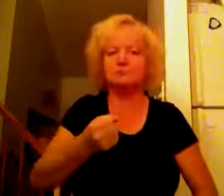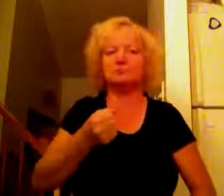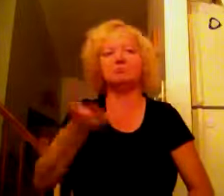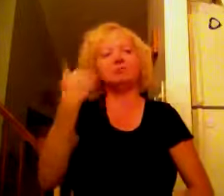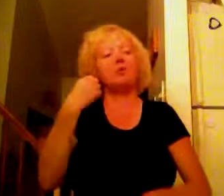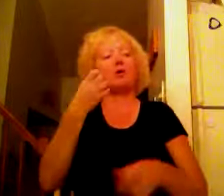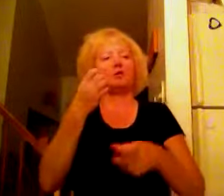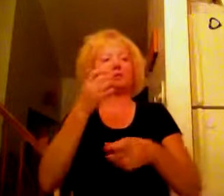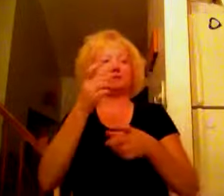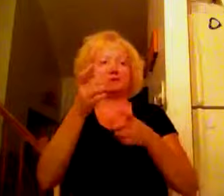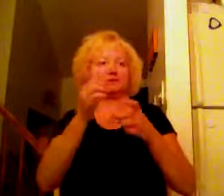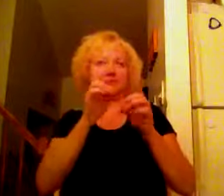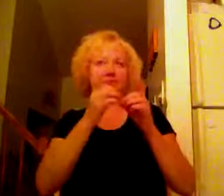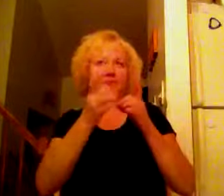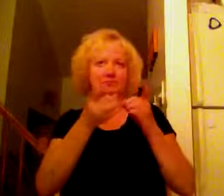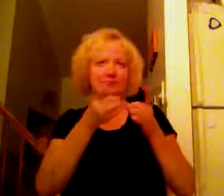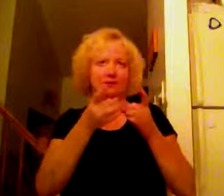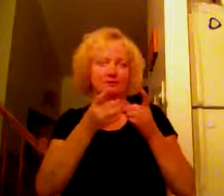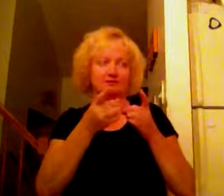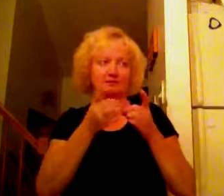find one, and I would just,